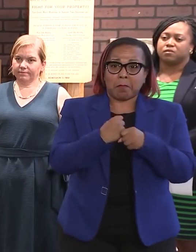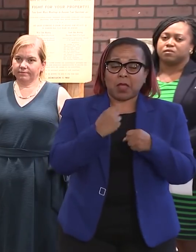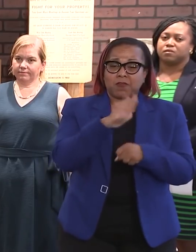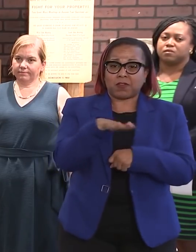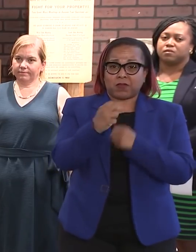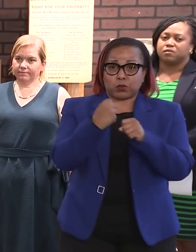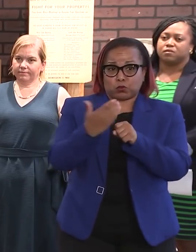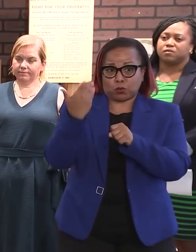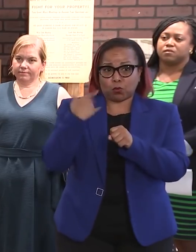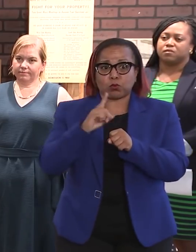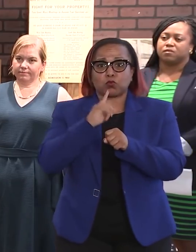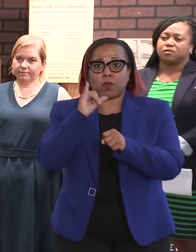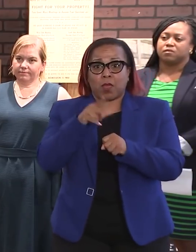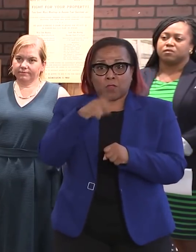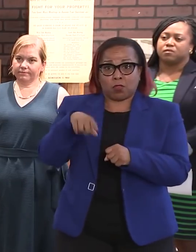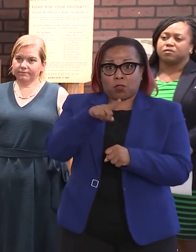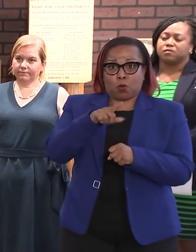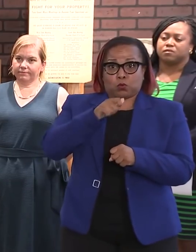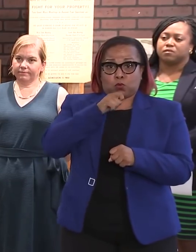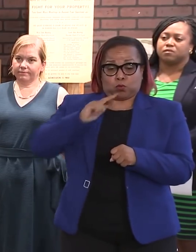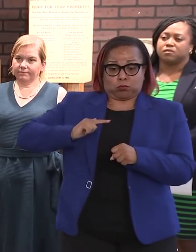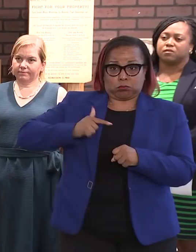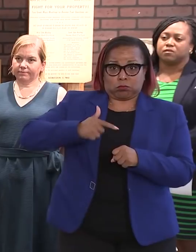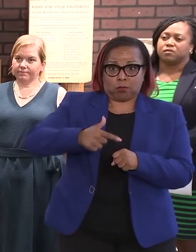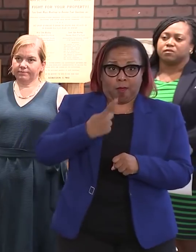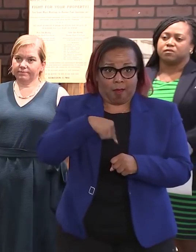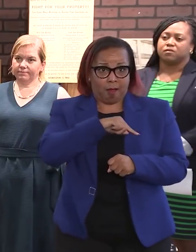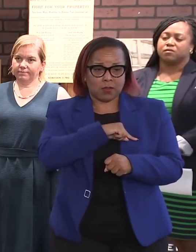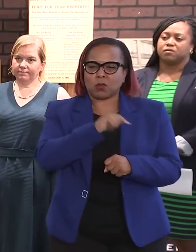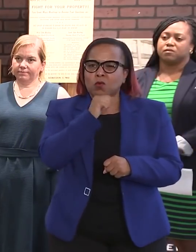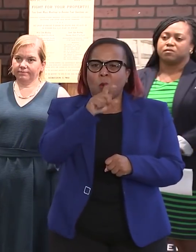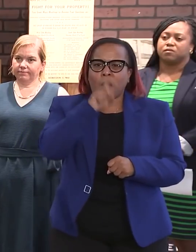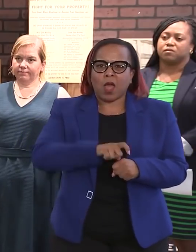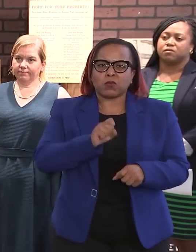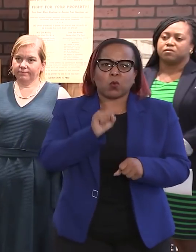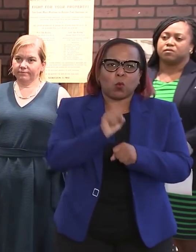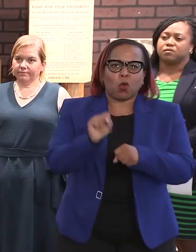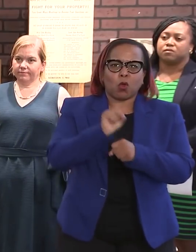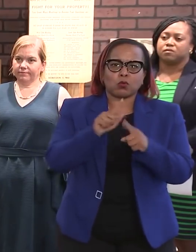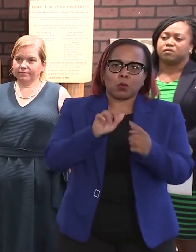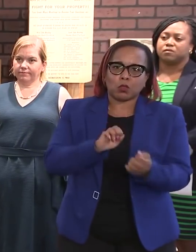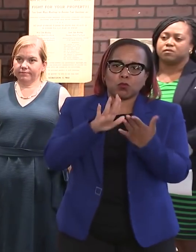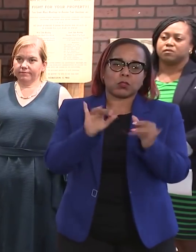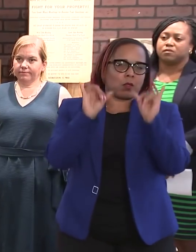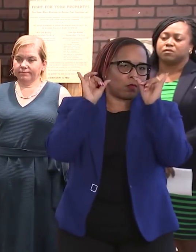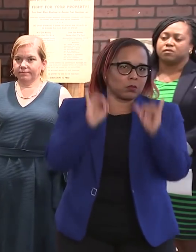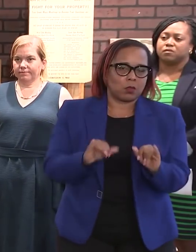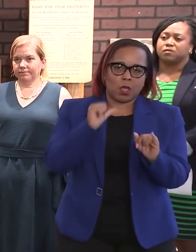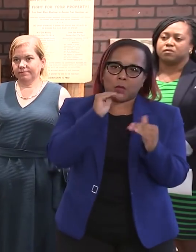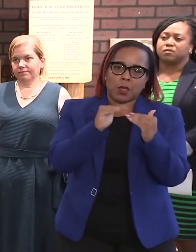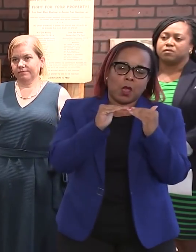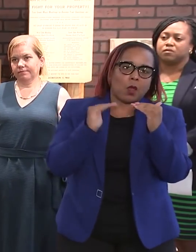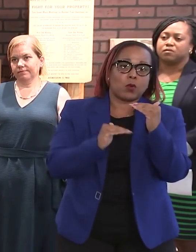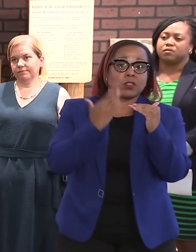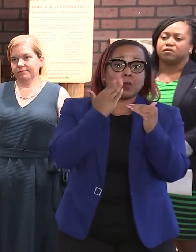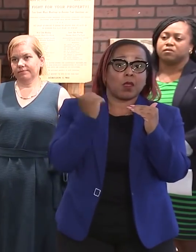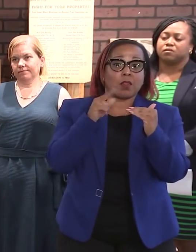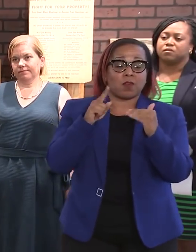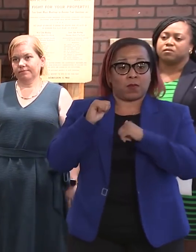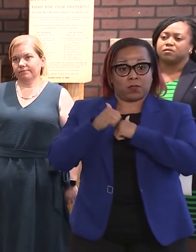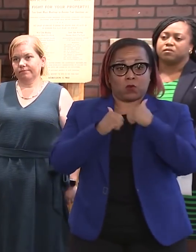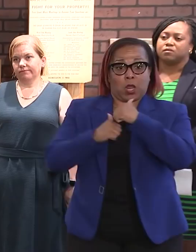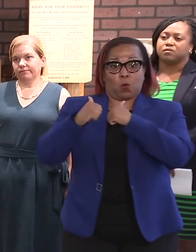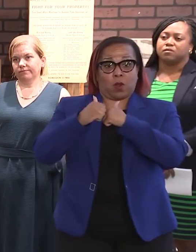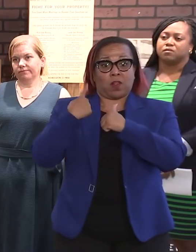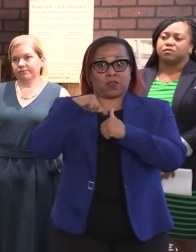ago to ensure that those coming behind us don't have to work to address the same inequities because of the frameworks